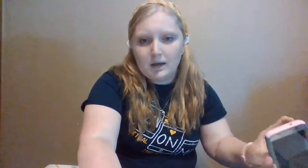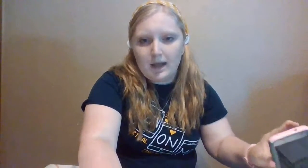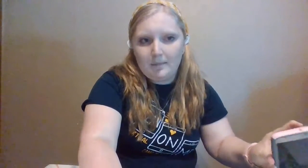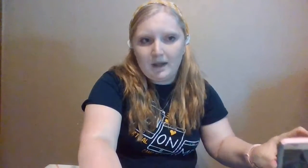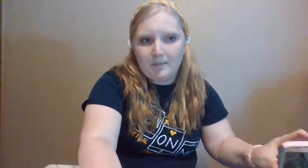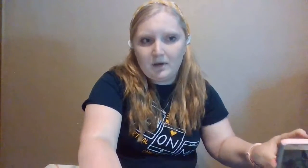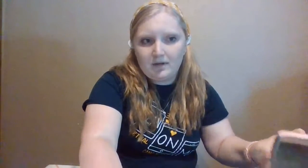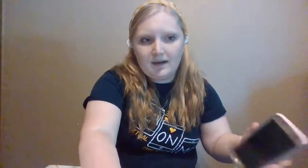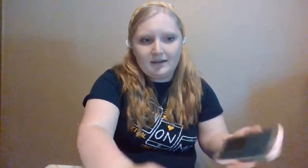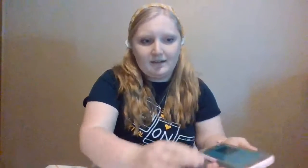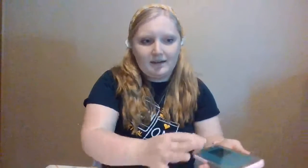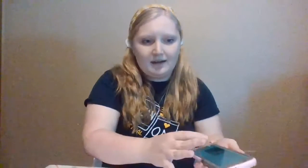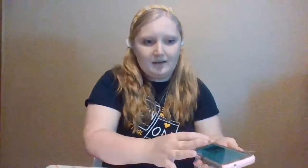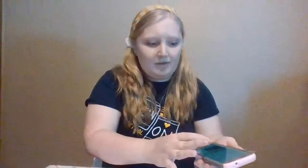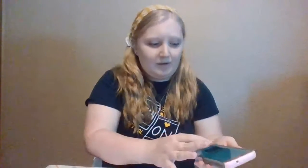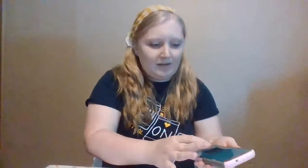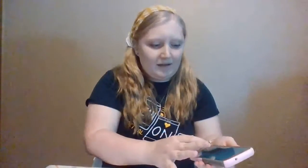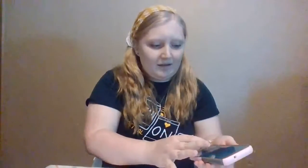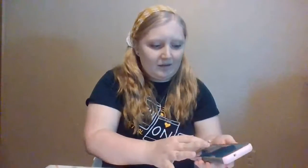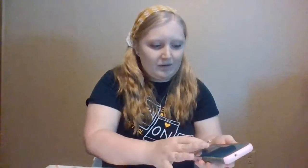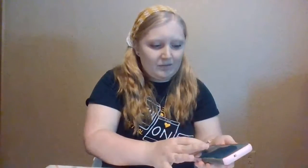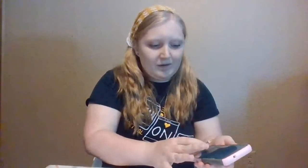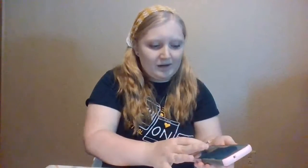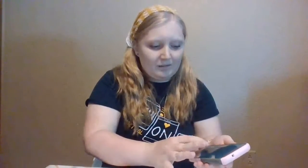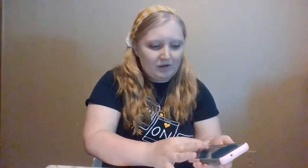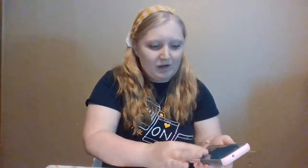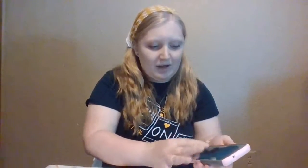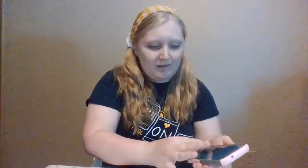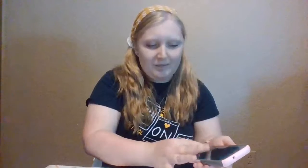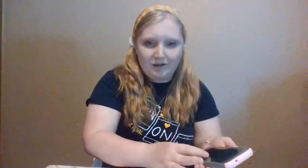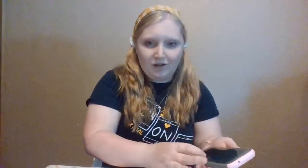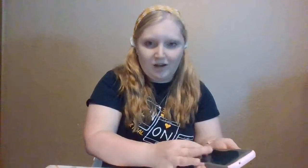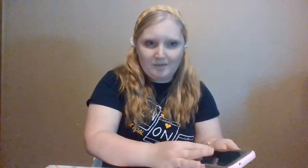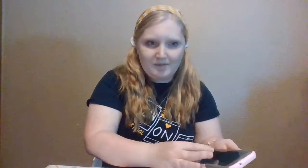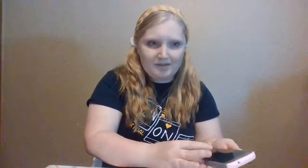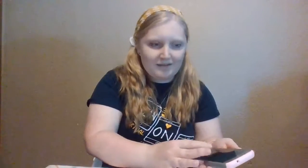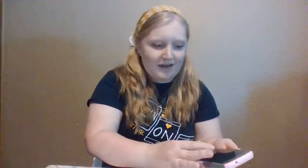Okay, my computer said it disconnected for a second, so I just want to double check and make sure that I'm still live.